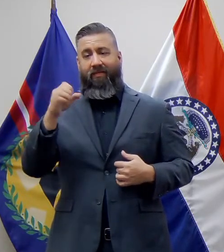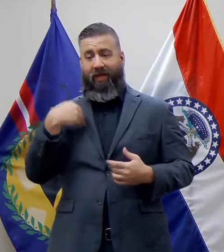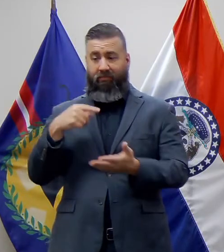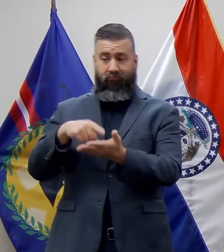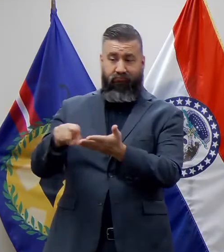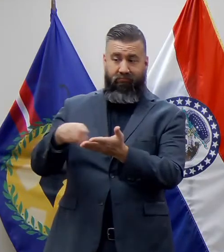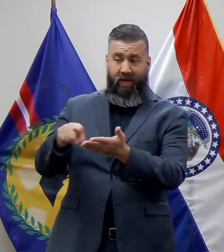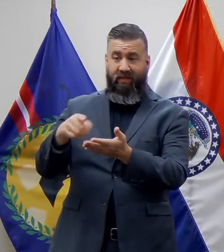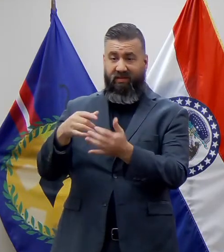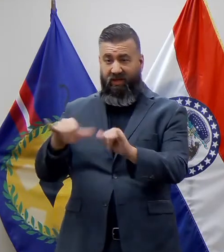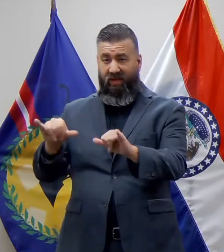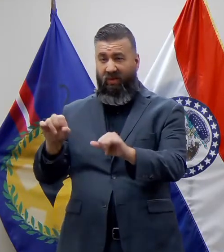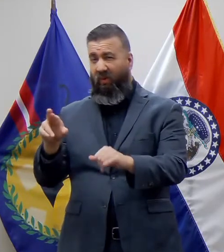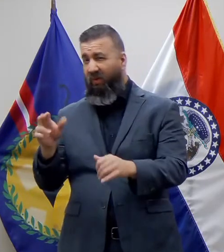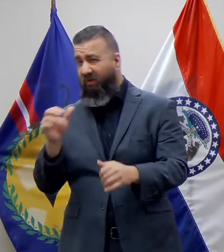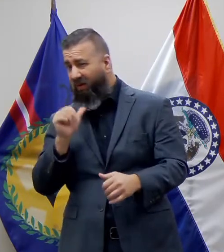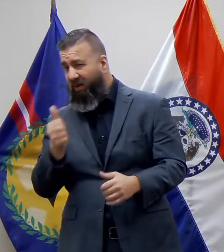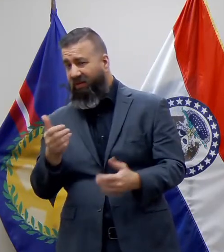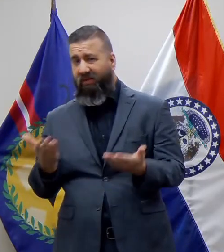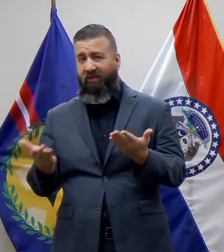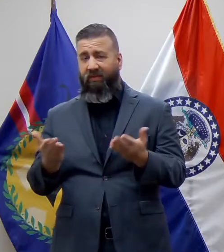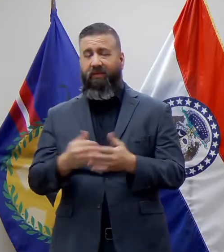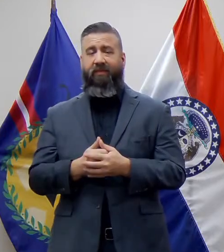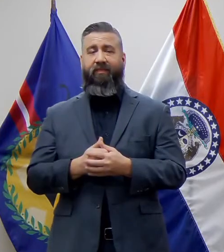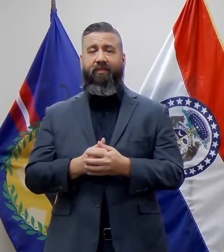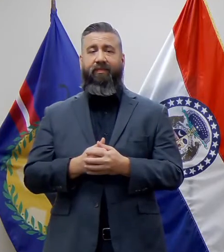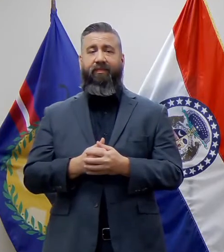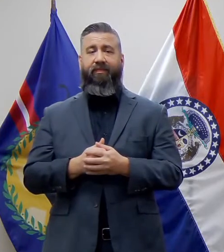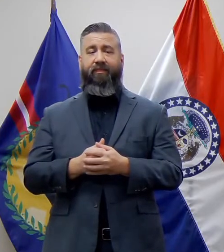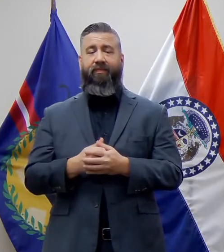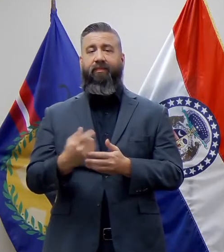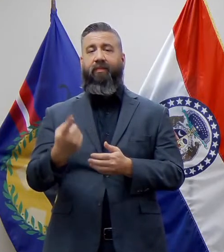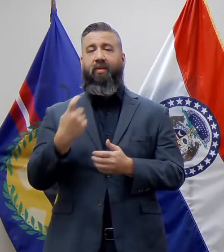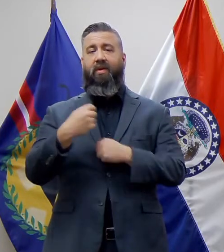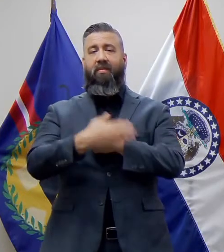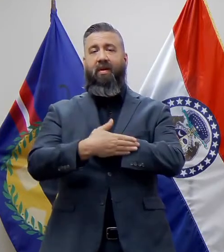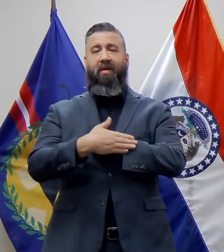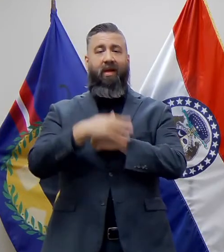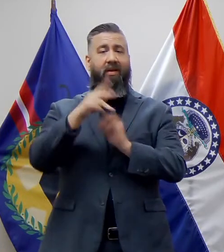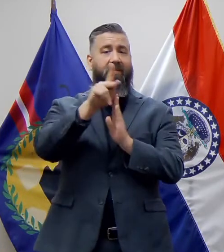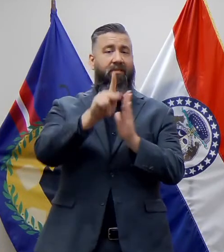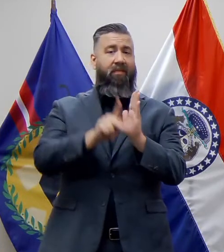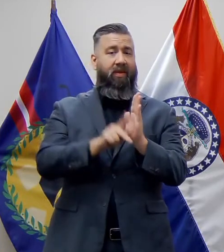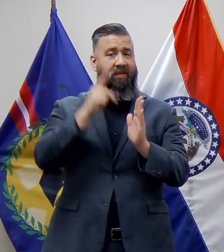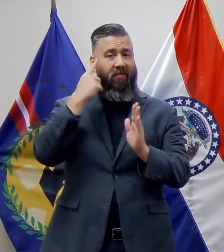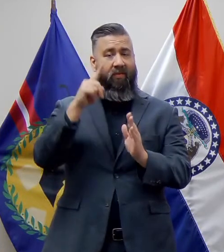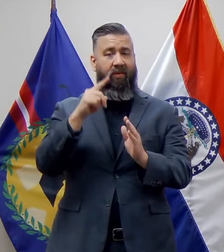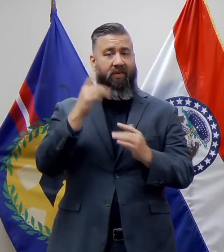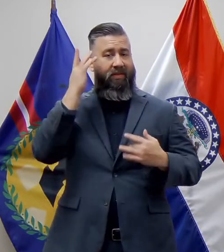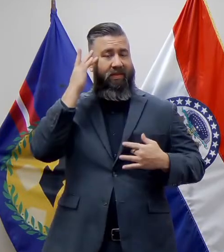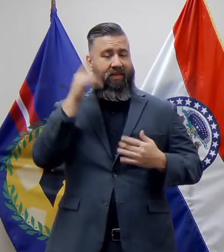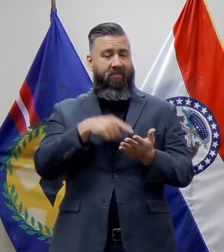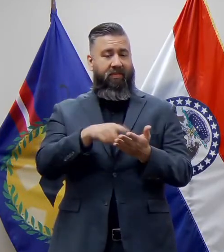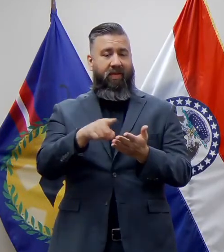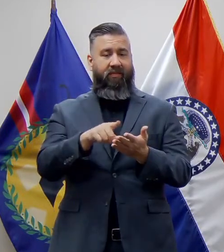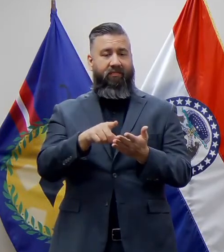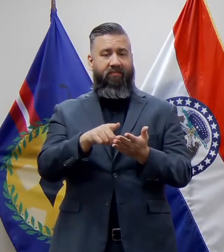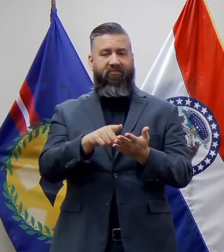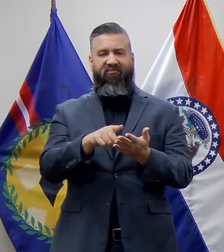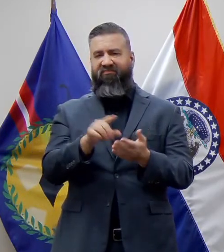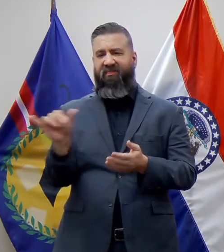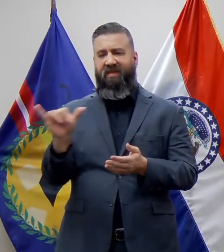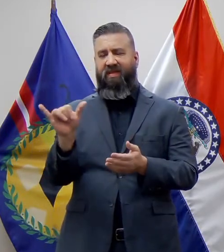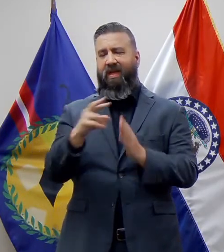they're out? So the question is about county policies for sick pay. We follow the same quarantine